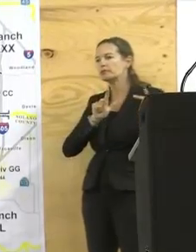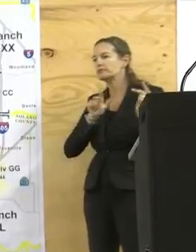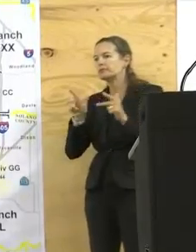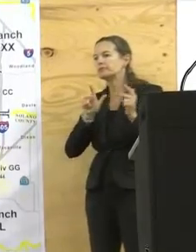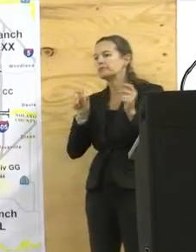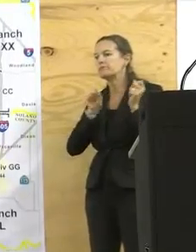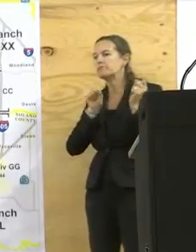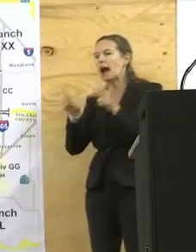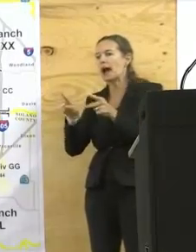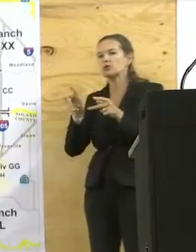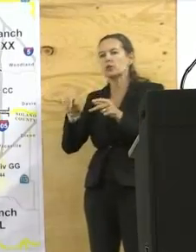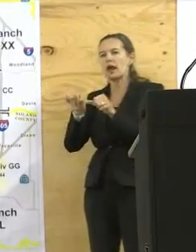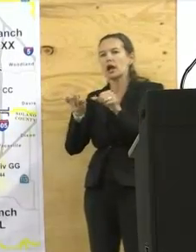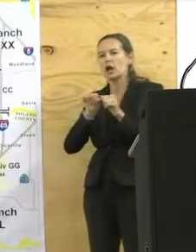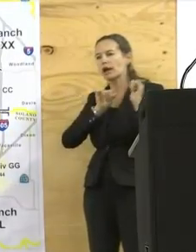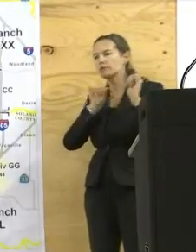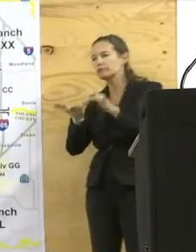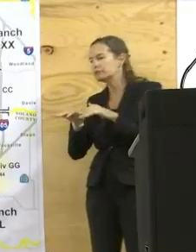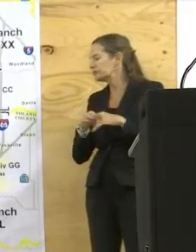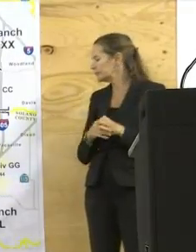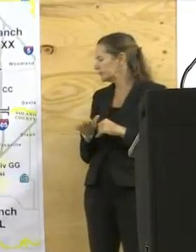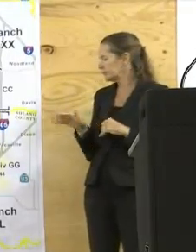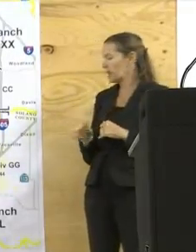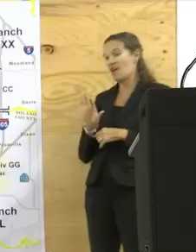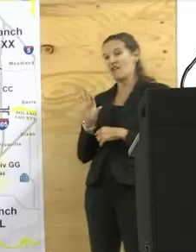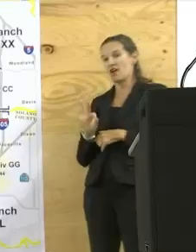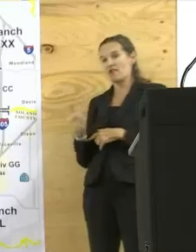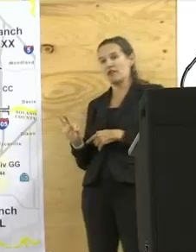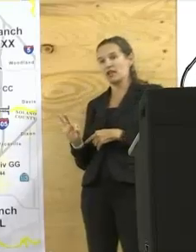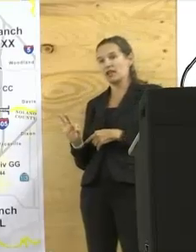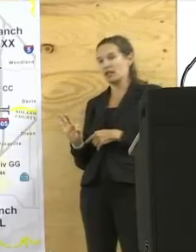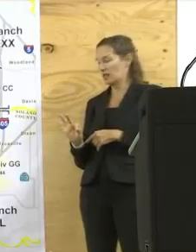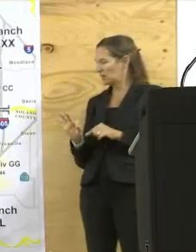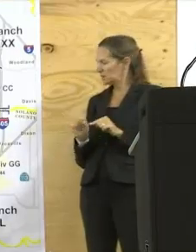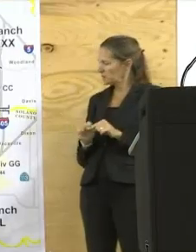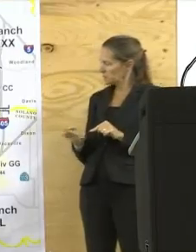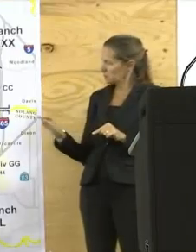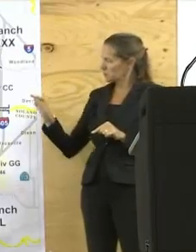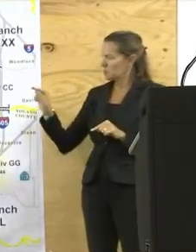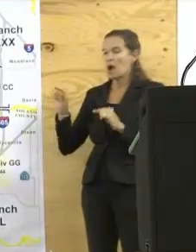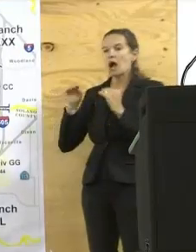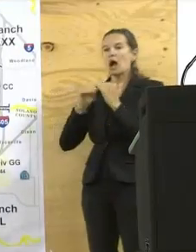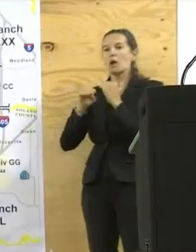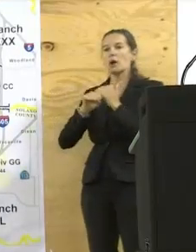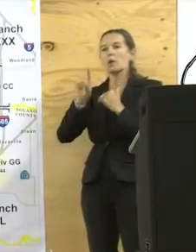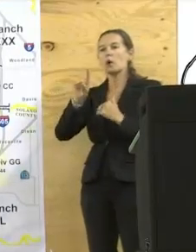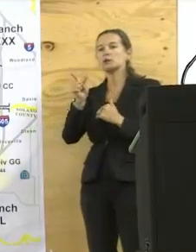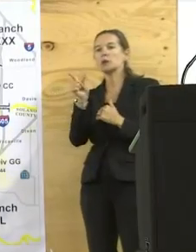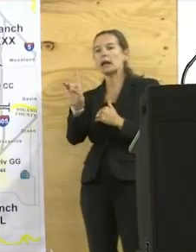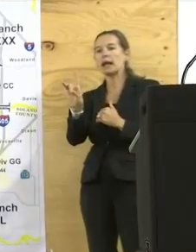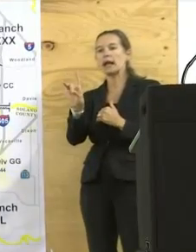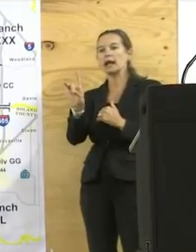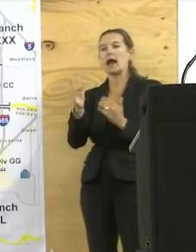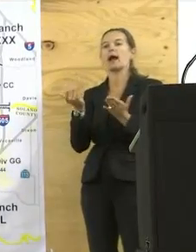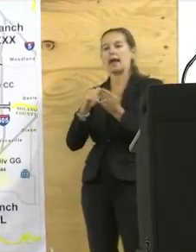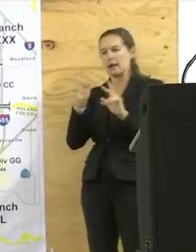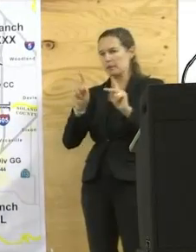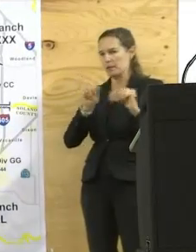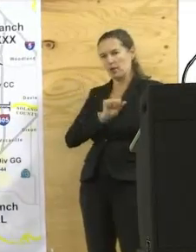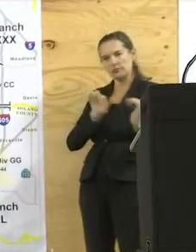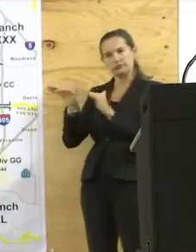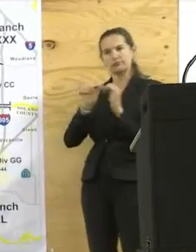recover. Down in Fairfield, north to about Highway 128, repopulation efforts